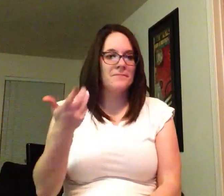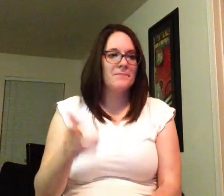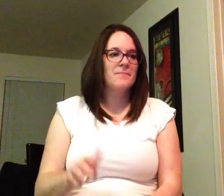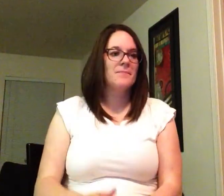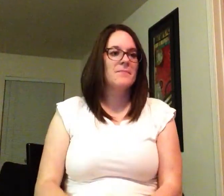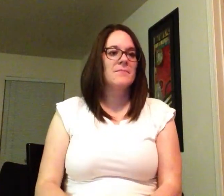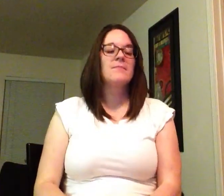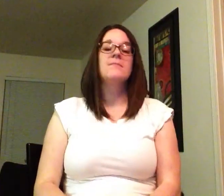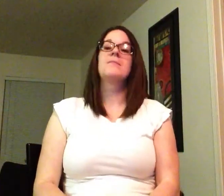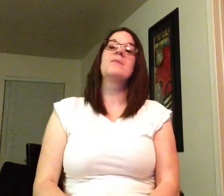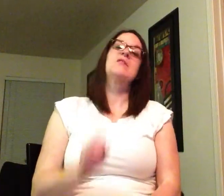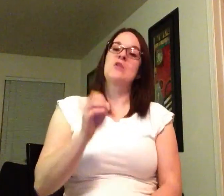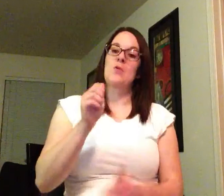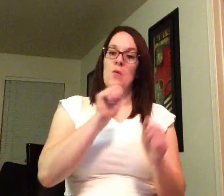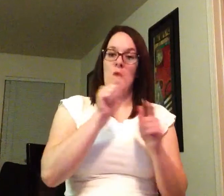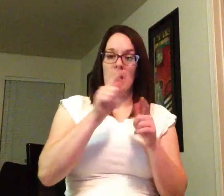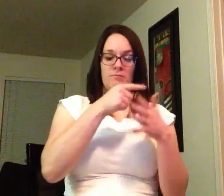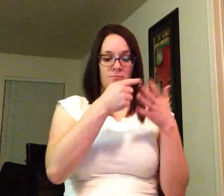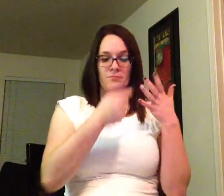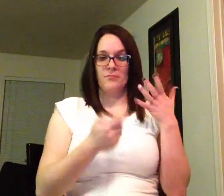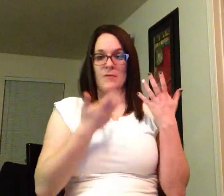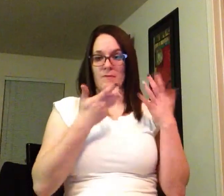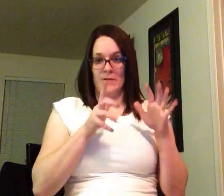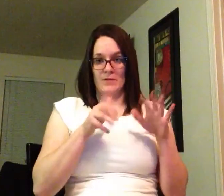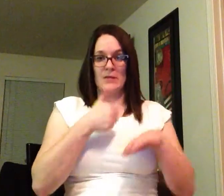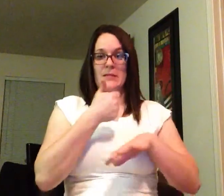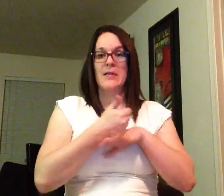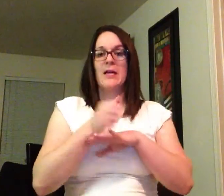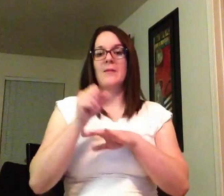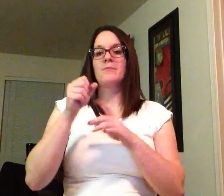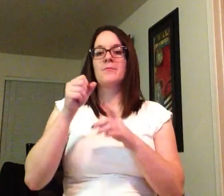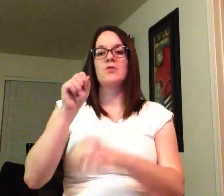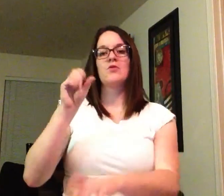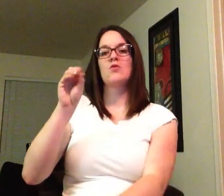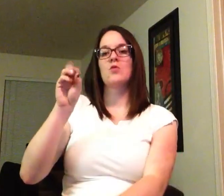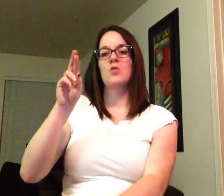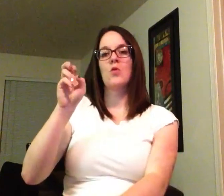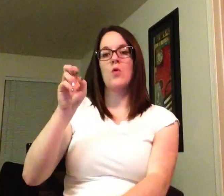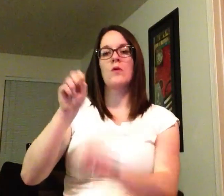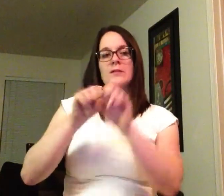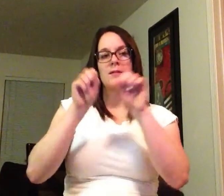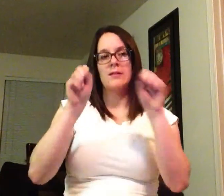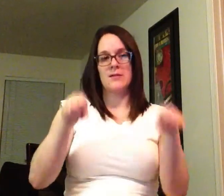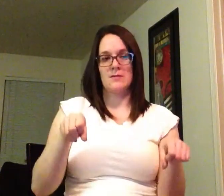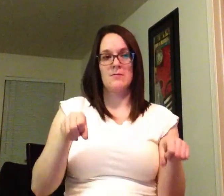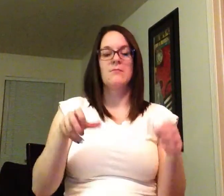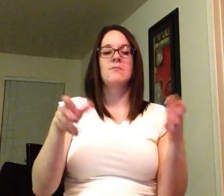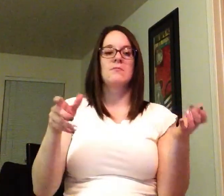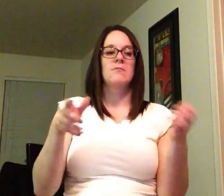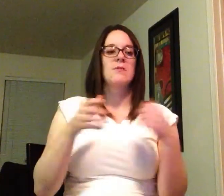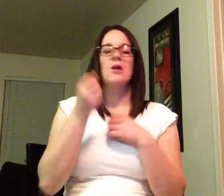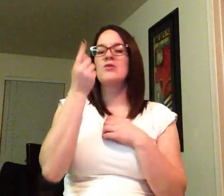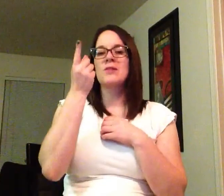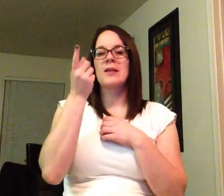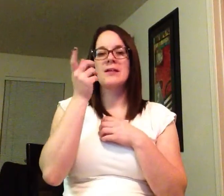So once I had all this done, I then built a scoring system because, what I wanted to do was to sort of mathematically calculate whether